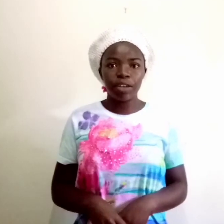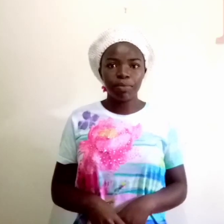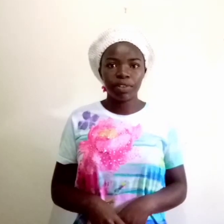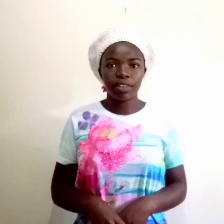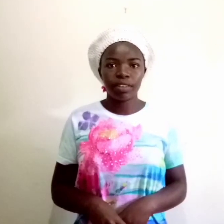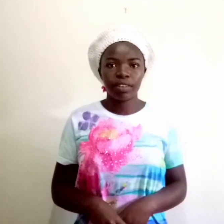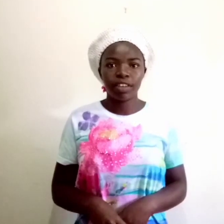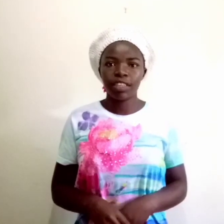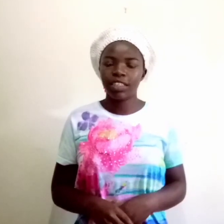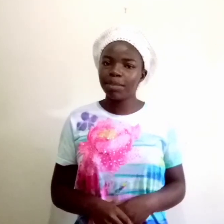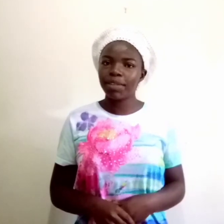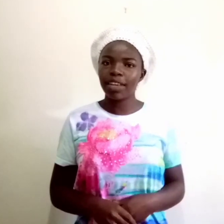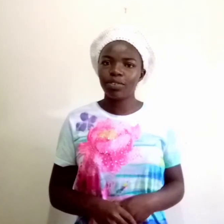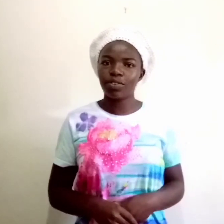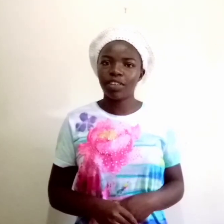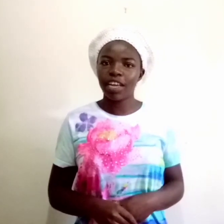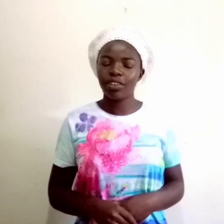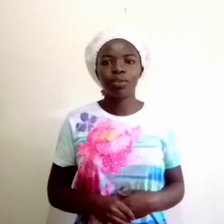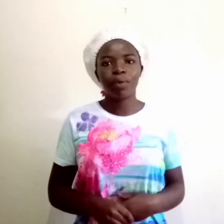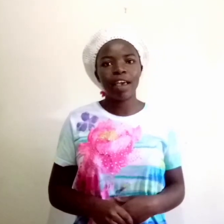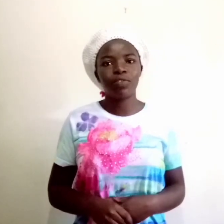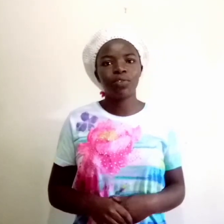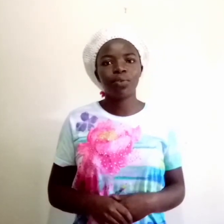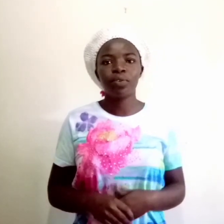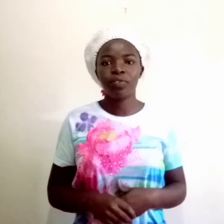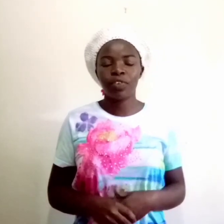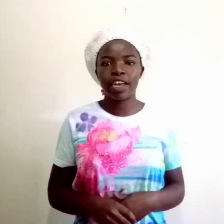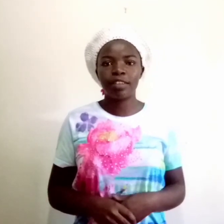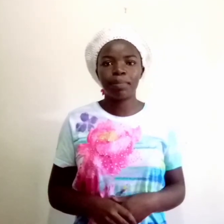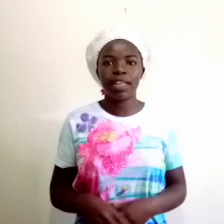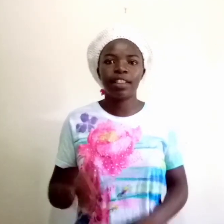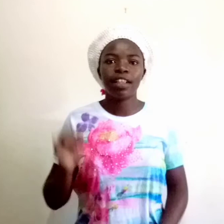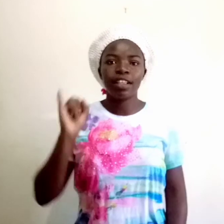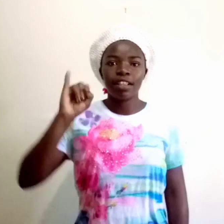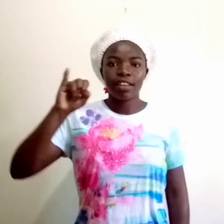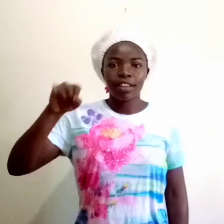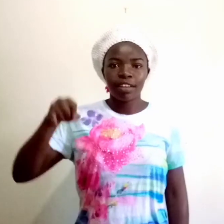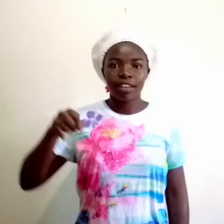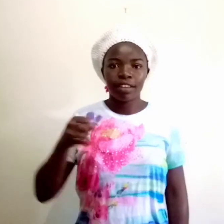James, James has no sign, so we have to fingerspell.